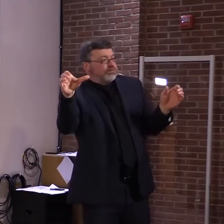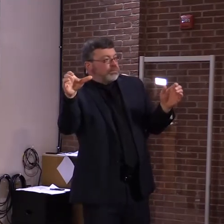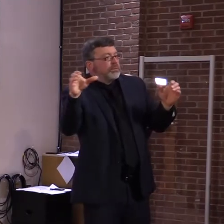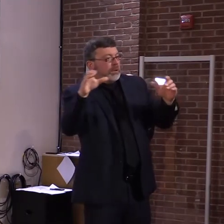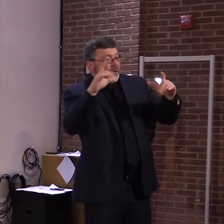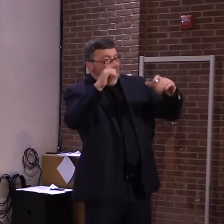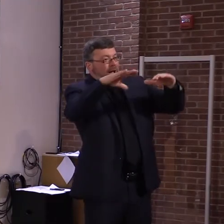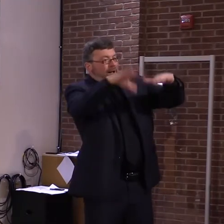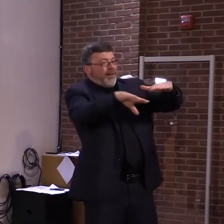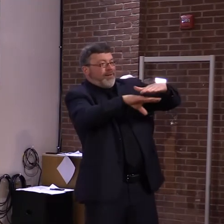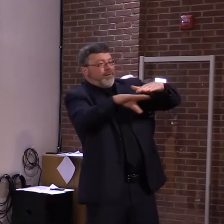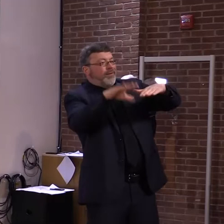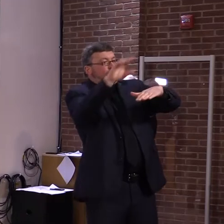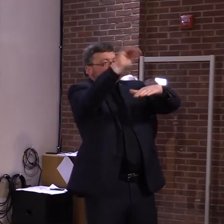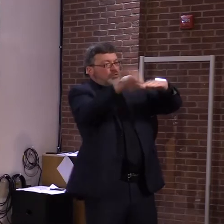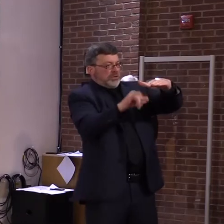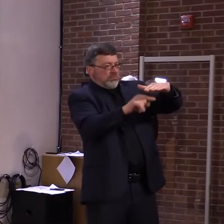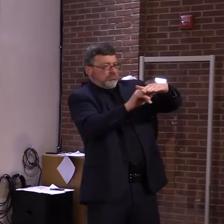Okay, thank you.